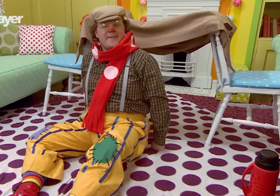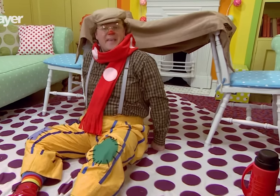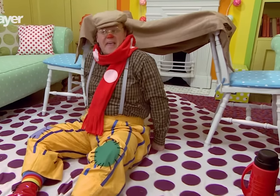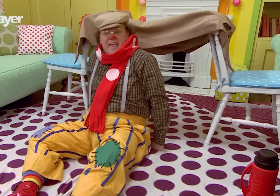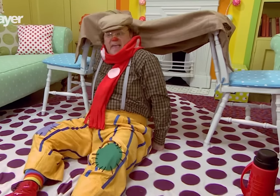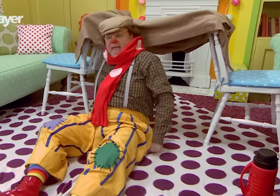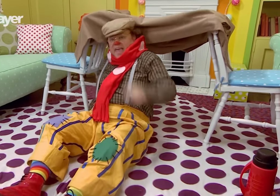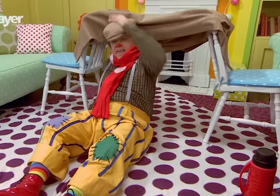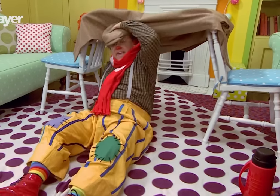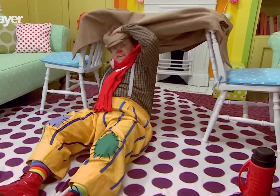waiting.